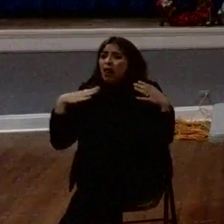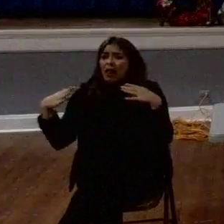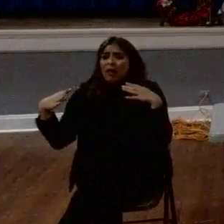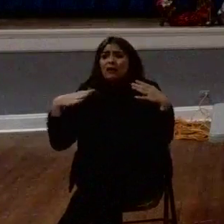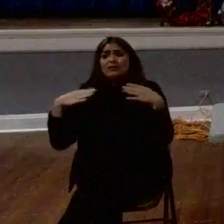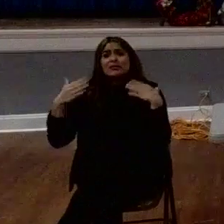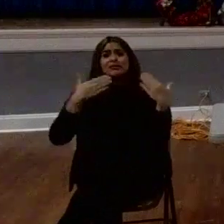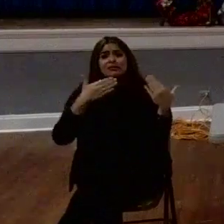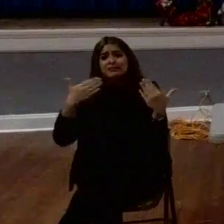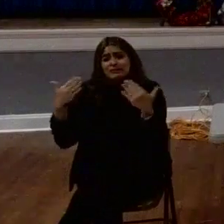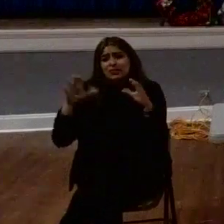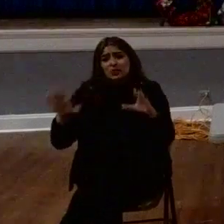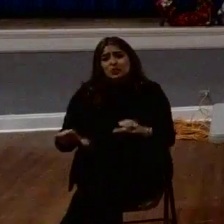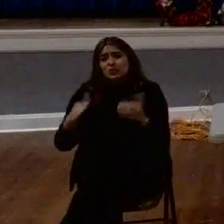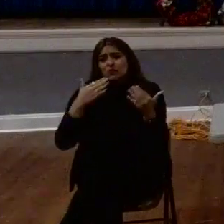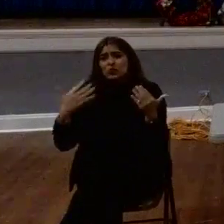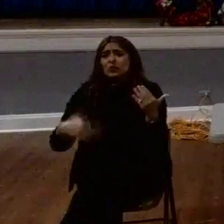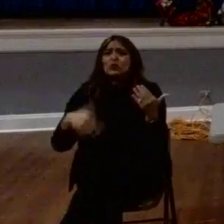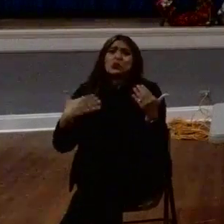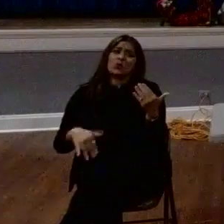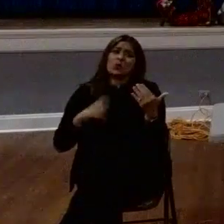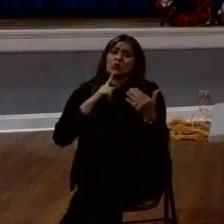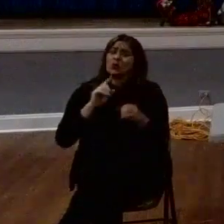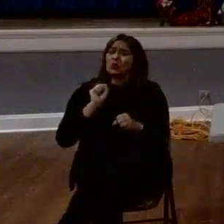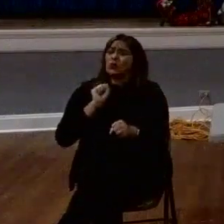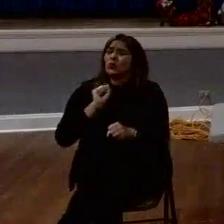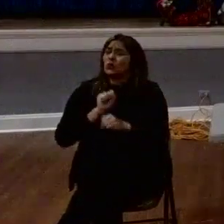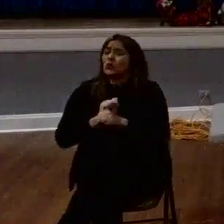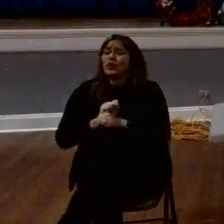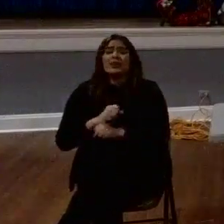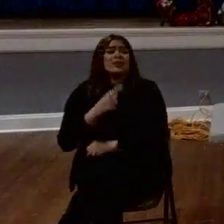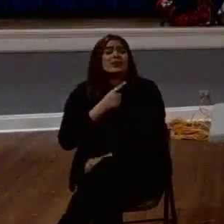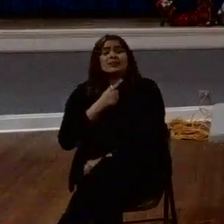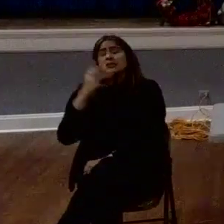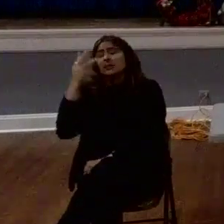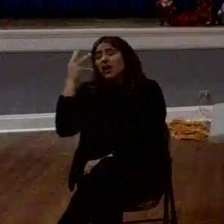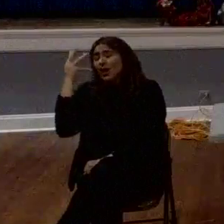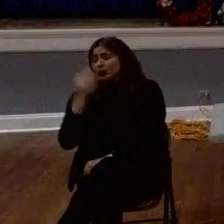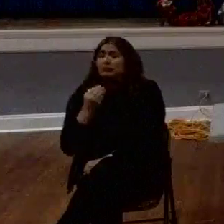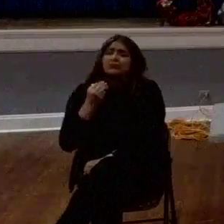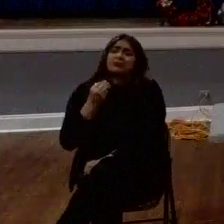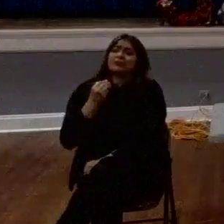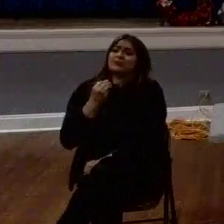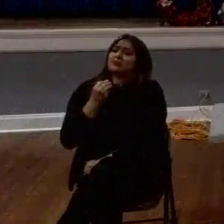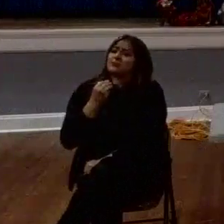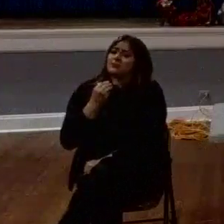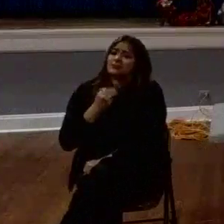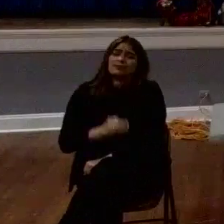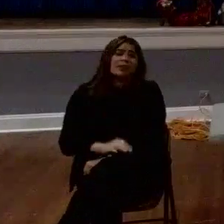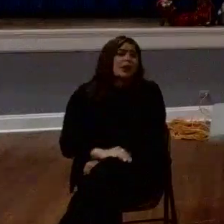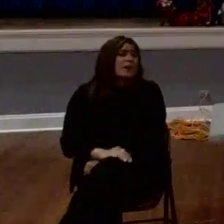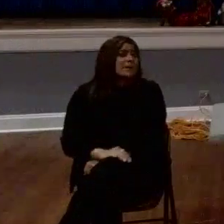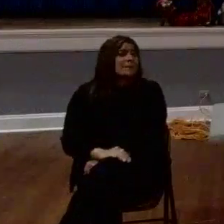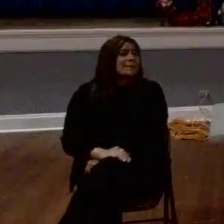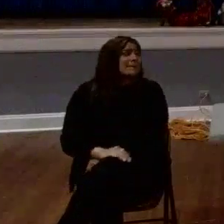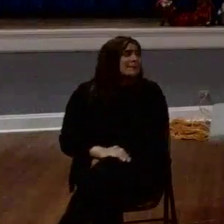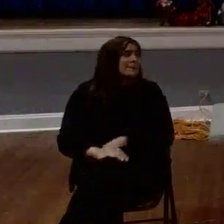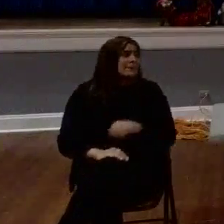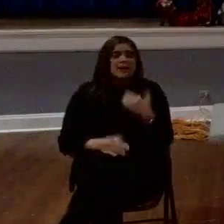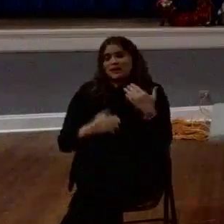work. That really, it's incredibly beautiful. Thank you. Thank you. Thank